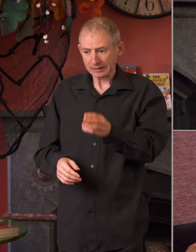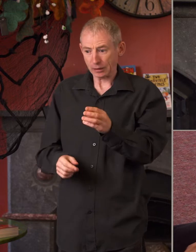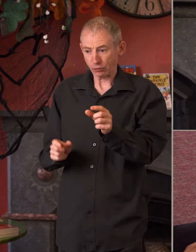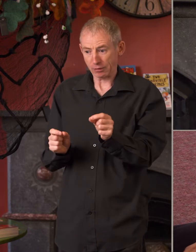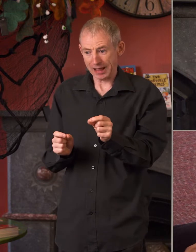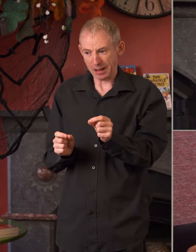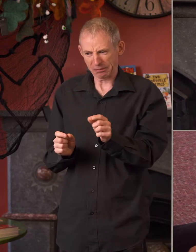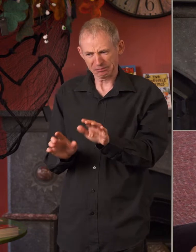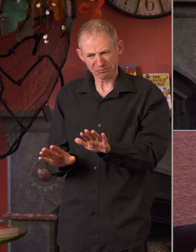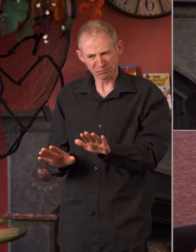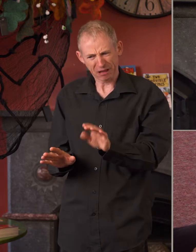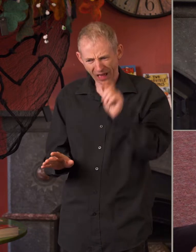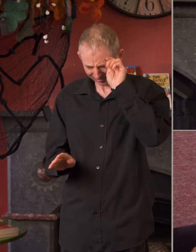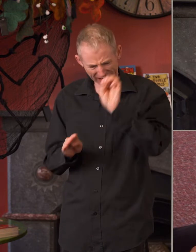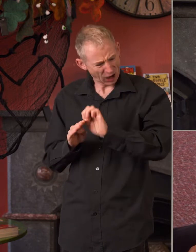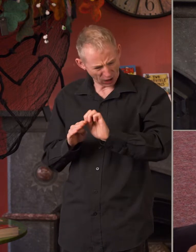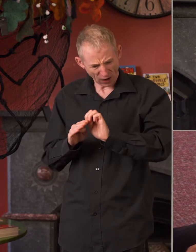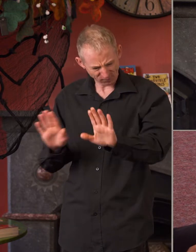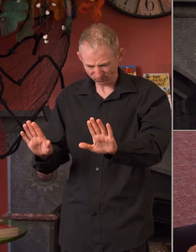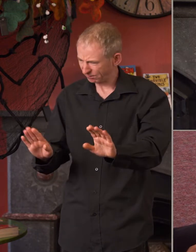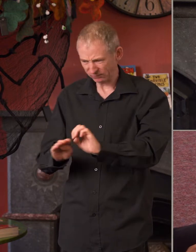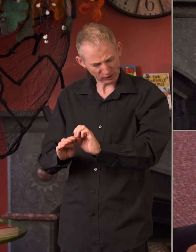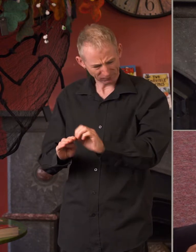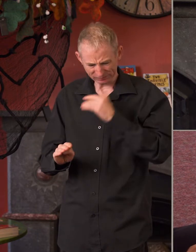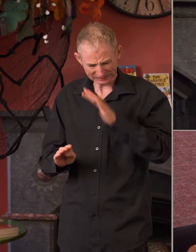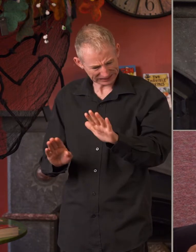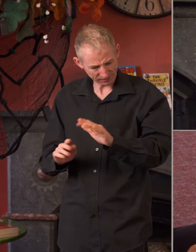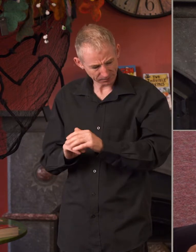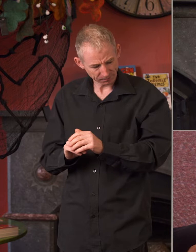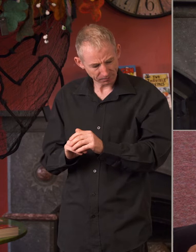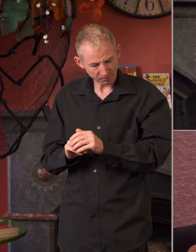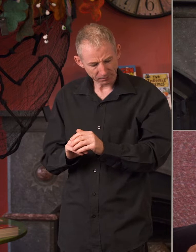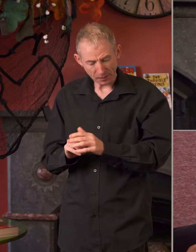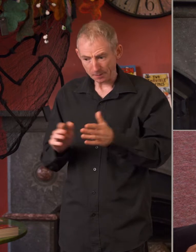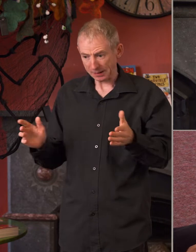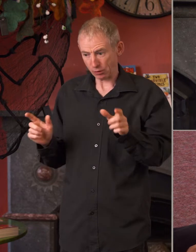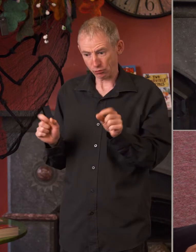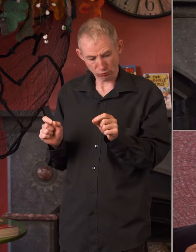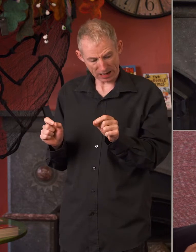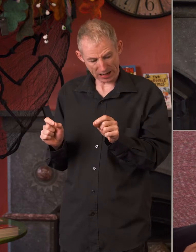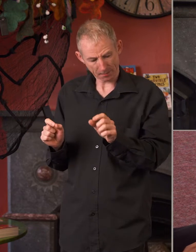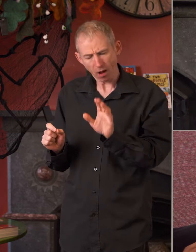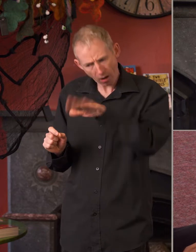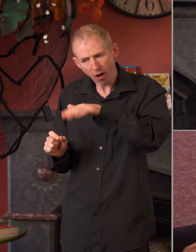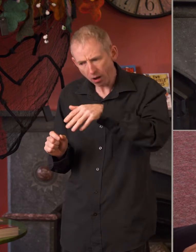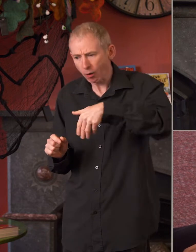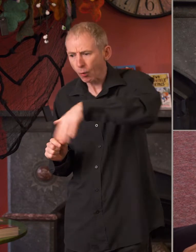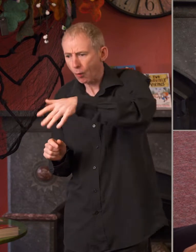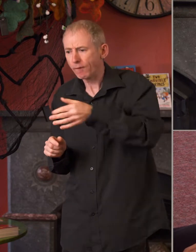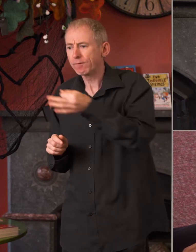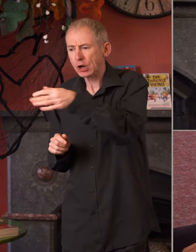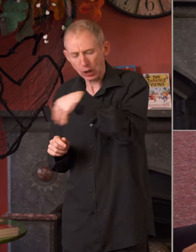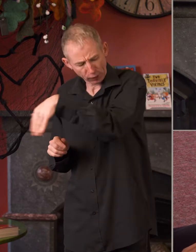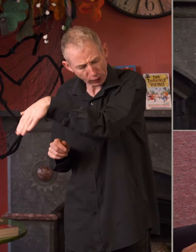I think we've had enough of the sea now, says Little Crab. Let's just go a little bit further, says Very